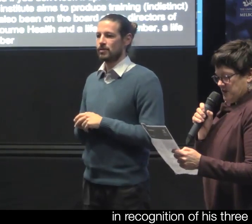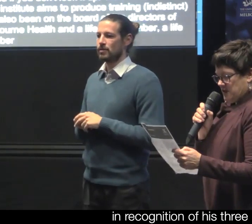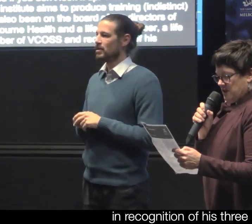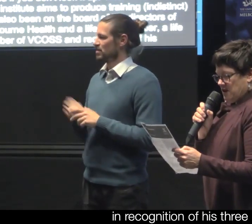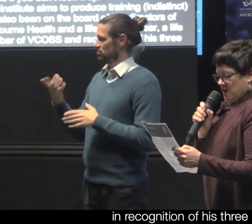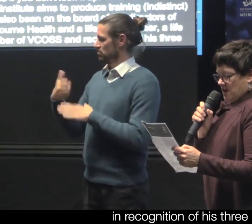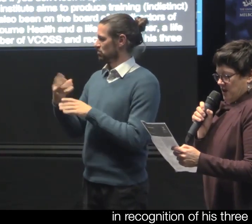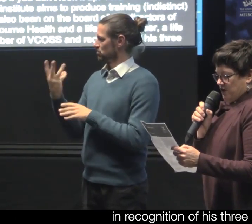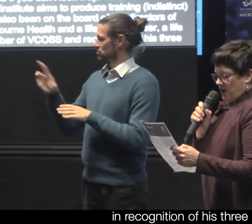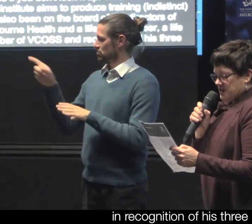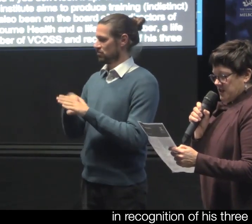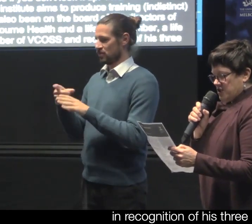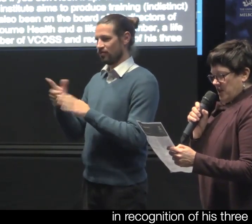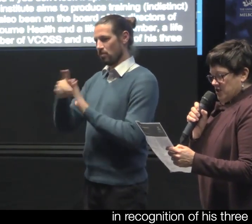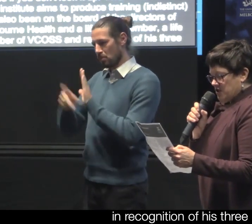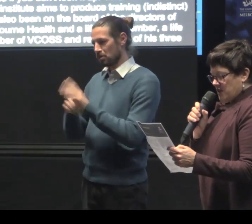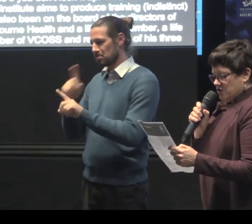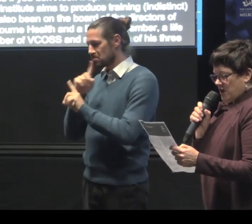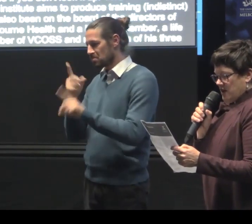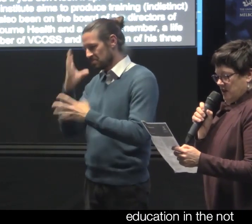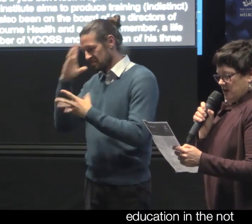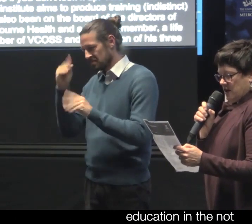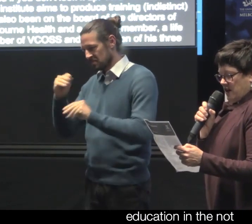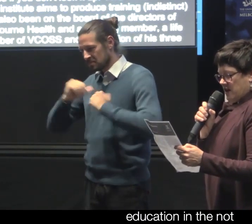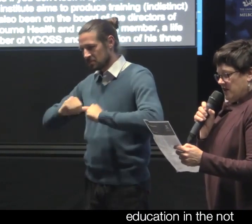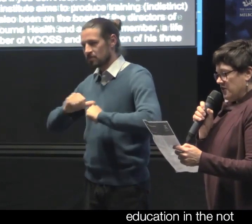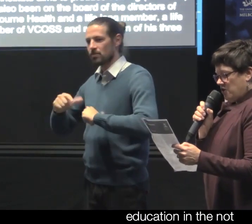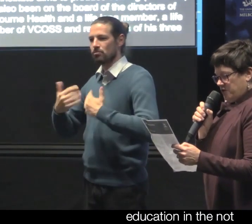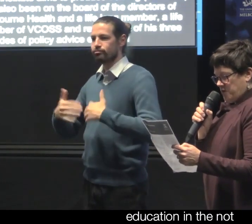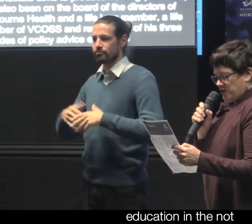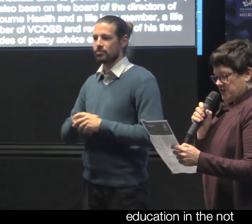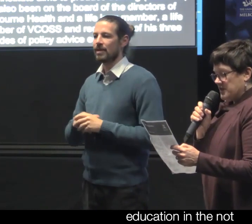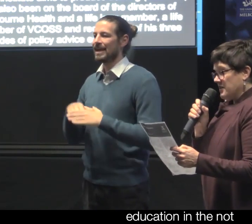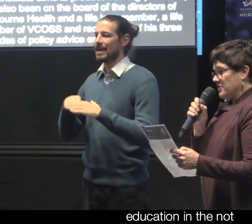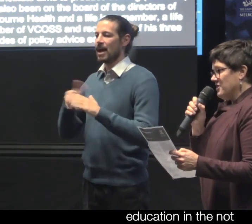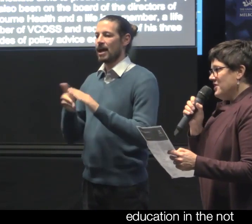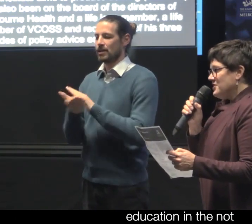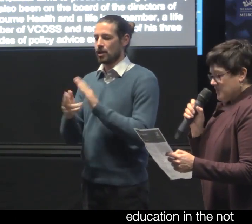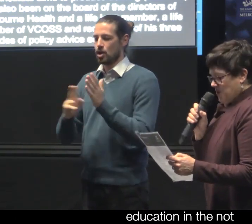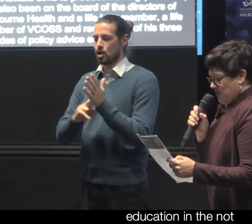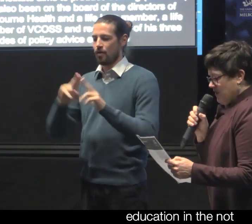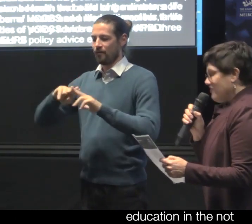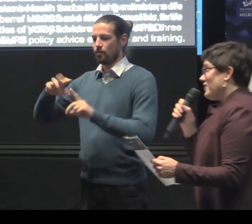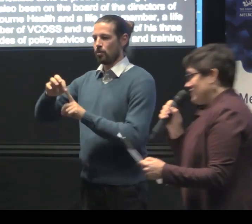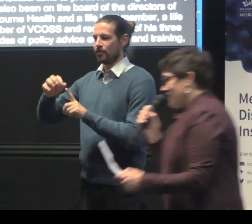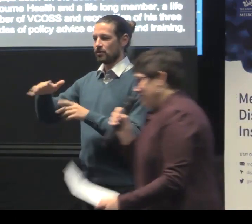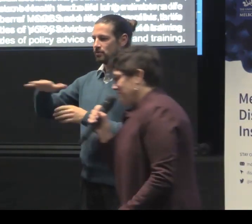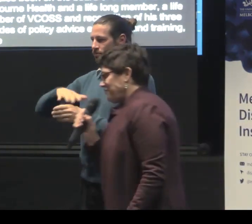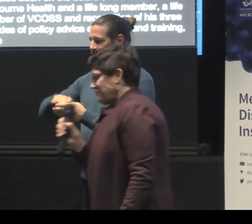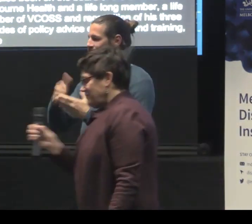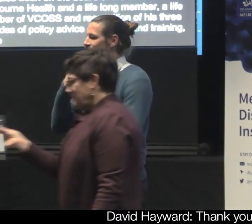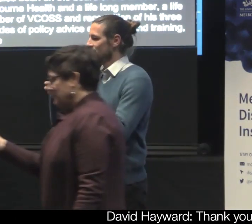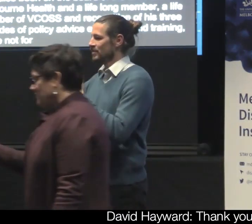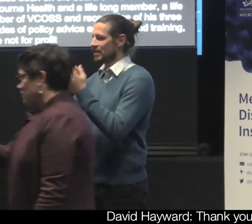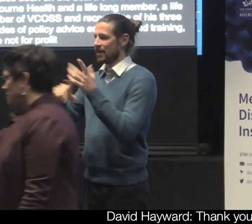of policy advice, education and training in the not-for-profit sector. So thank you, David.